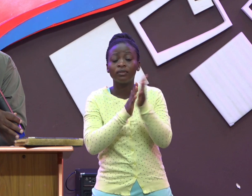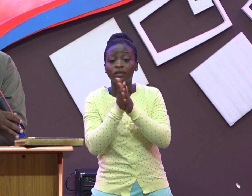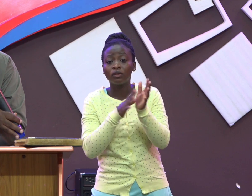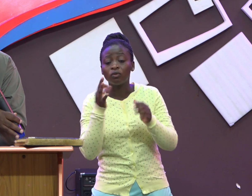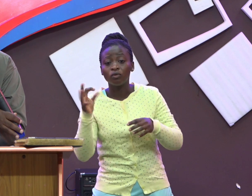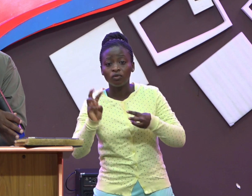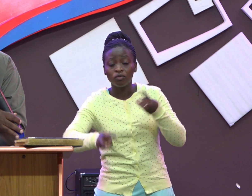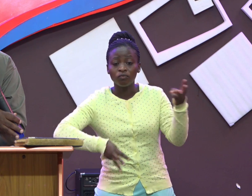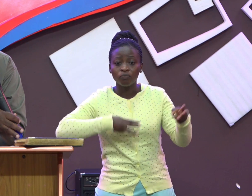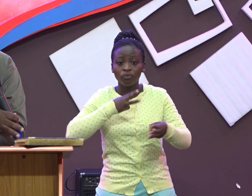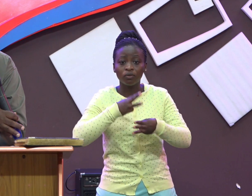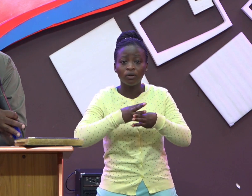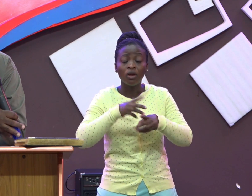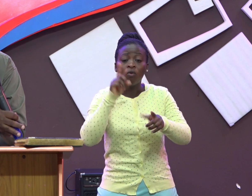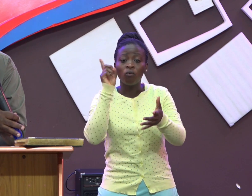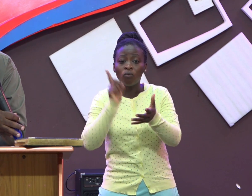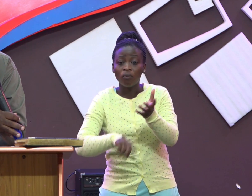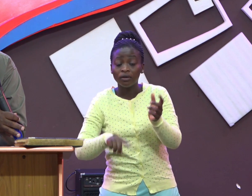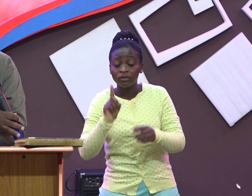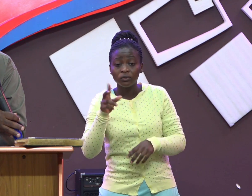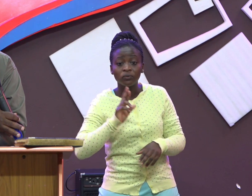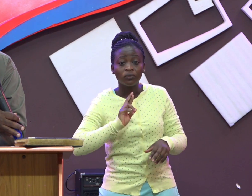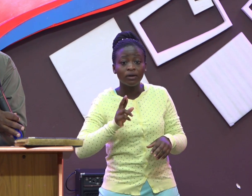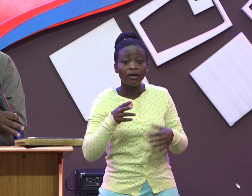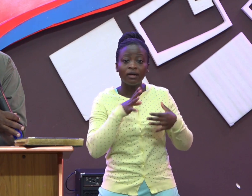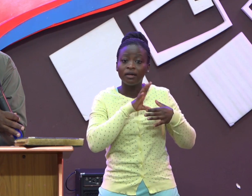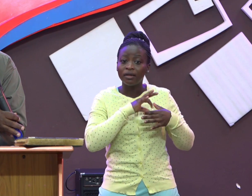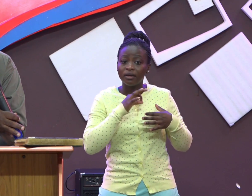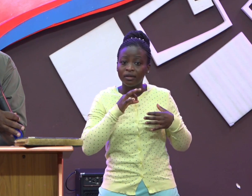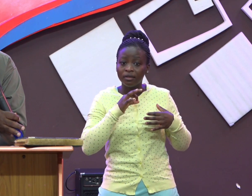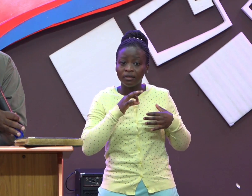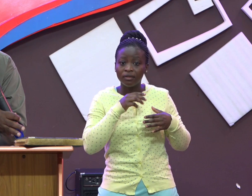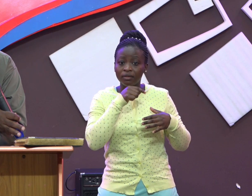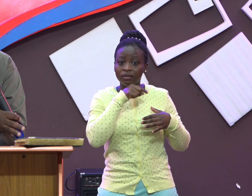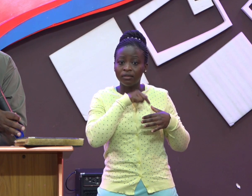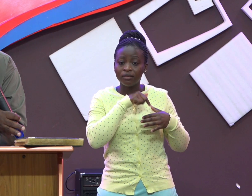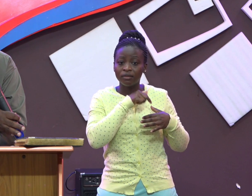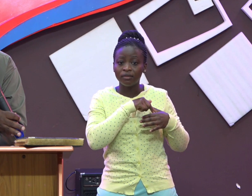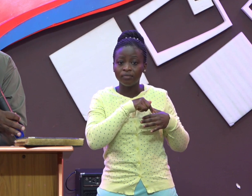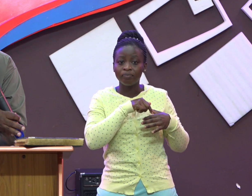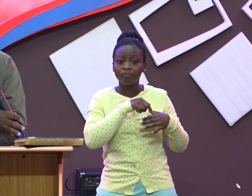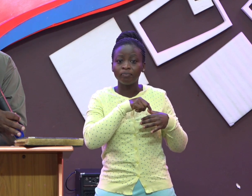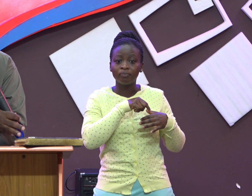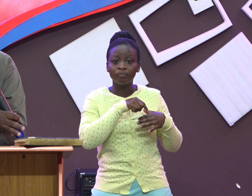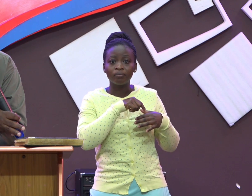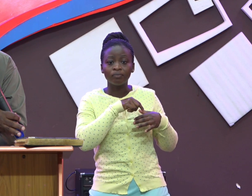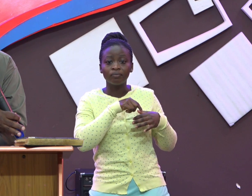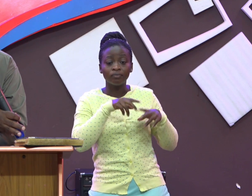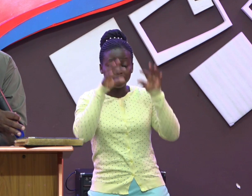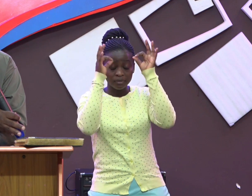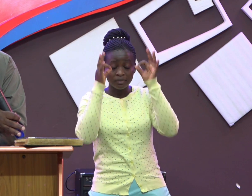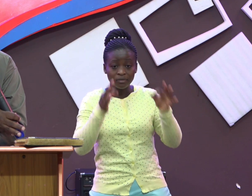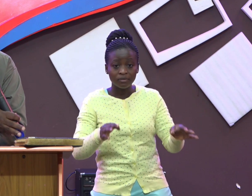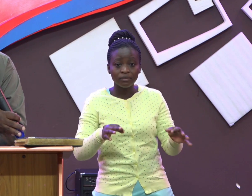nnyo ku kiki ky'oyitamu wabweru. What you are inside determines so much what you become outwardly. Mukama agulumizibwe nnyo. Praise be to the